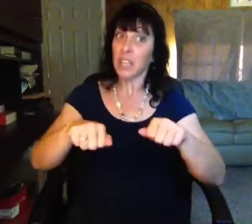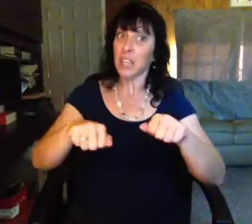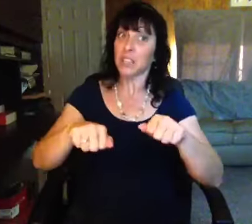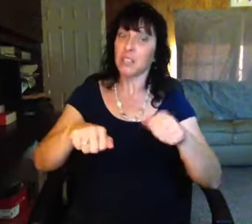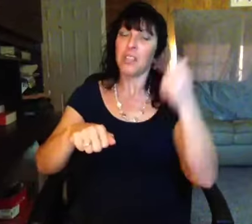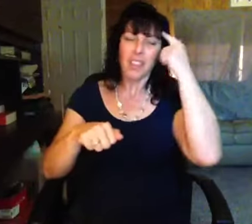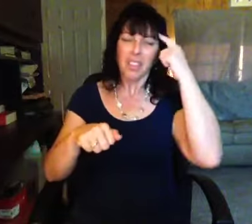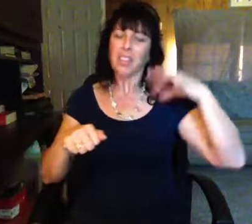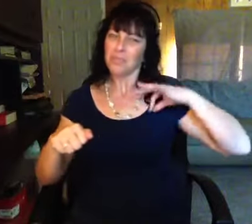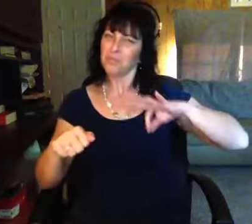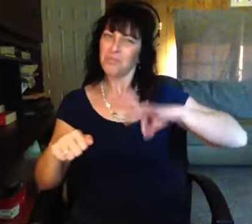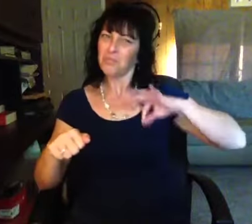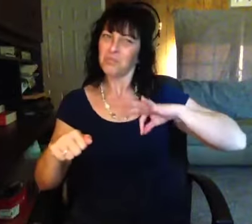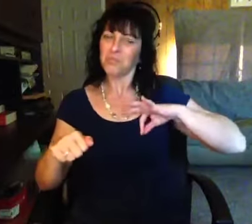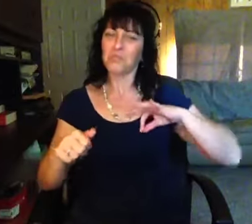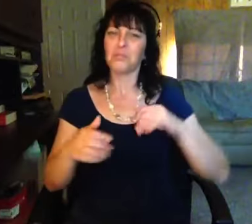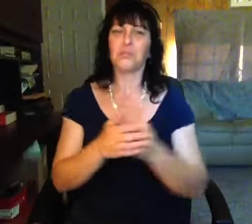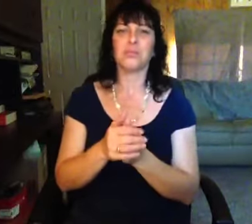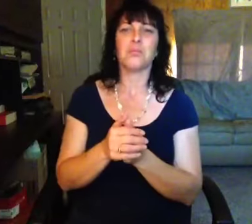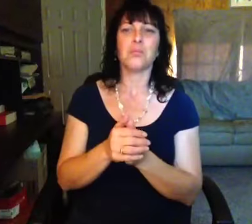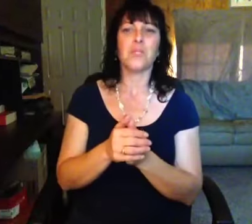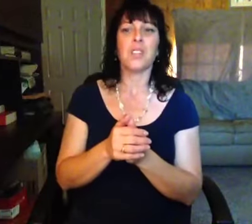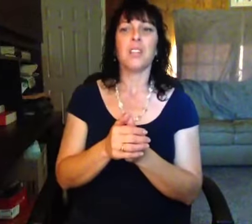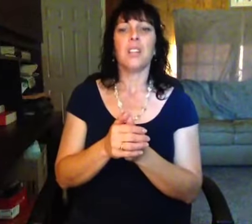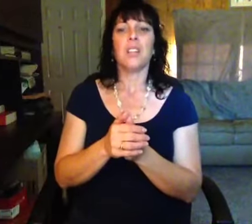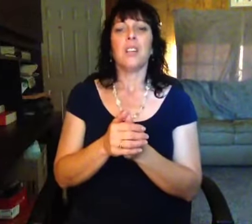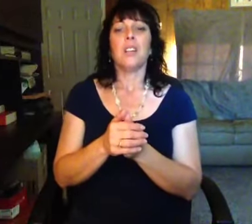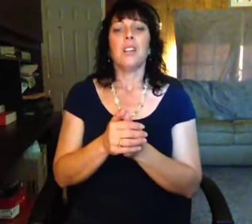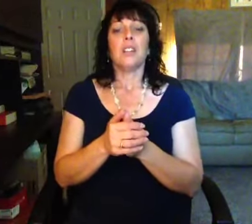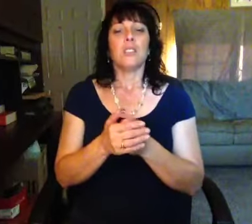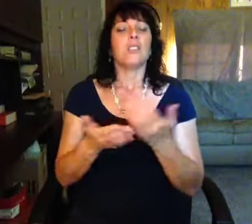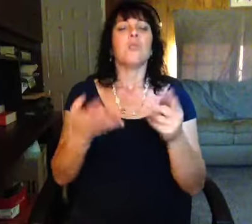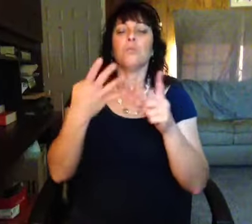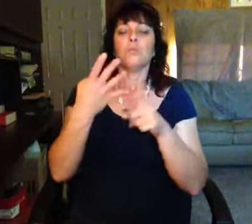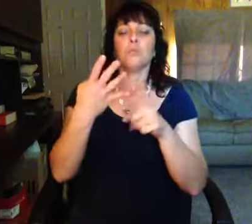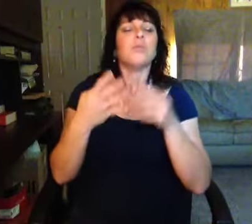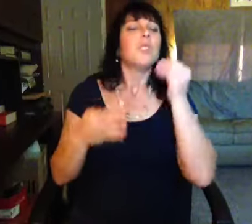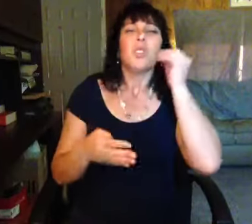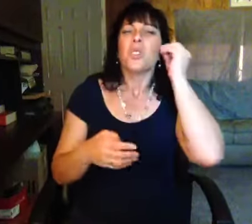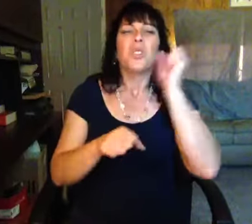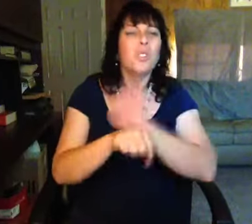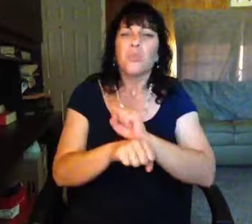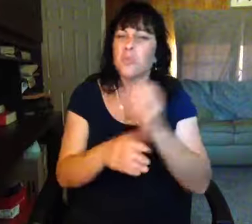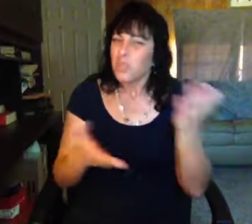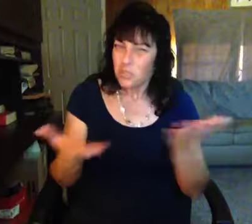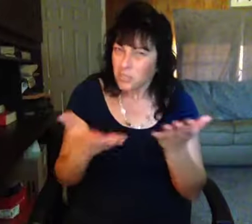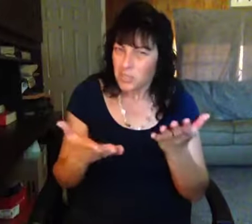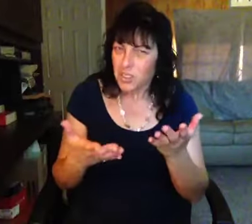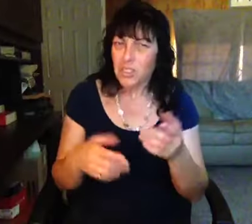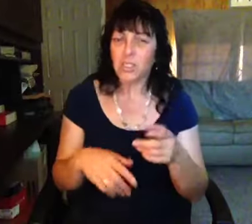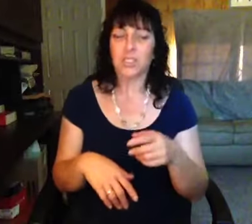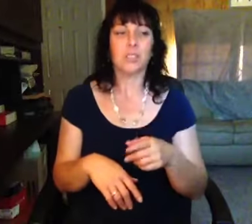So, what about homework? Homework's not going to go away per se, but your homework, I guess, really is going to be at